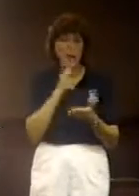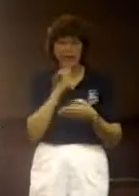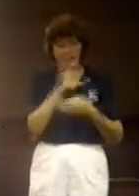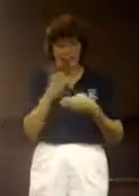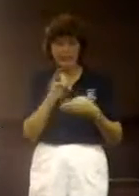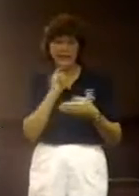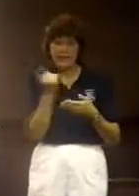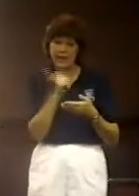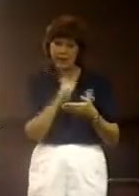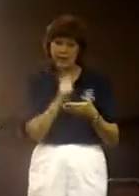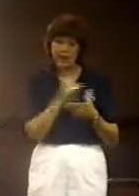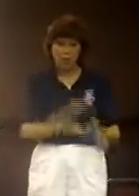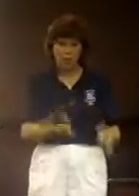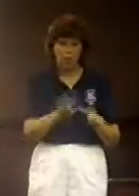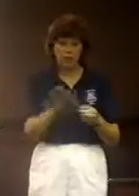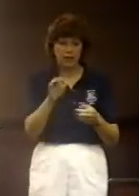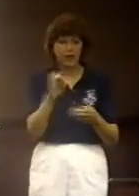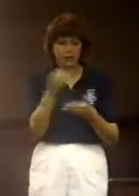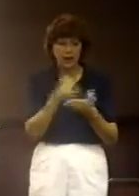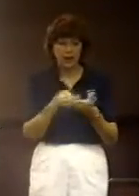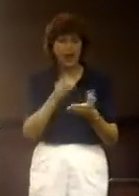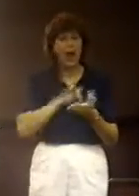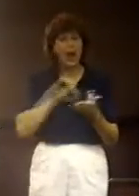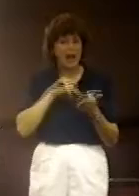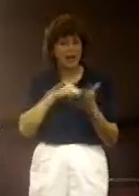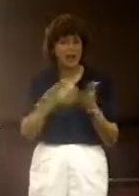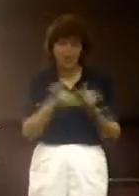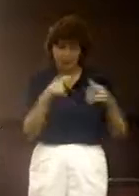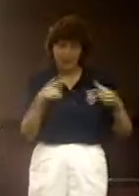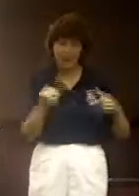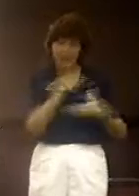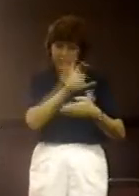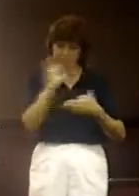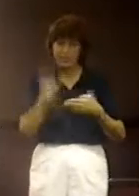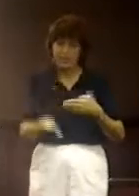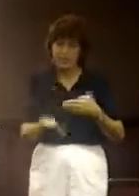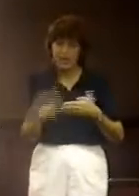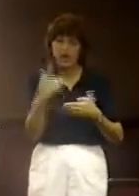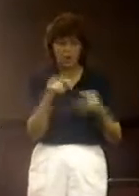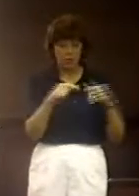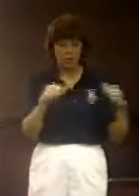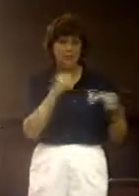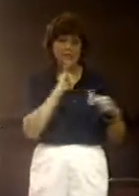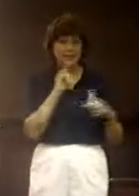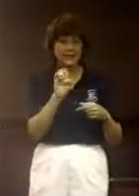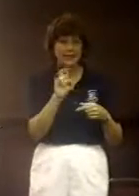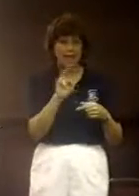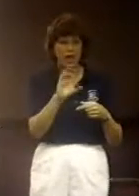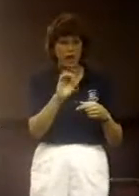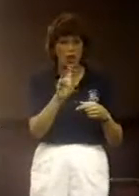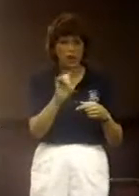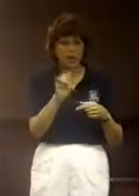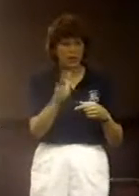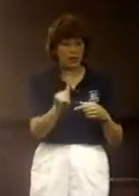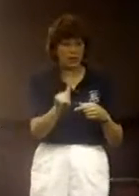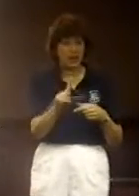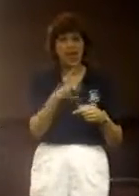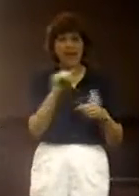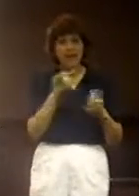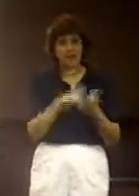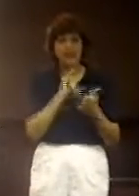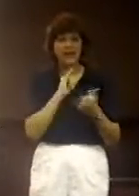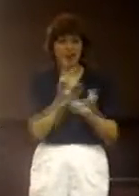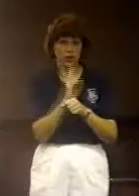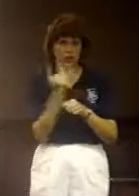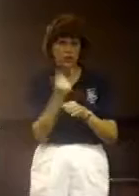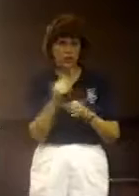complete is an important factor, and by that I mean grammatically complete. The grammar is encoded, and that it's used